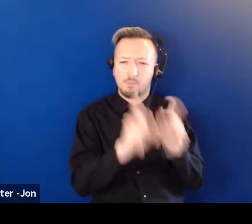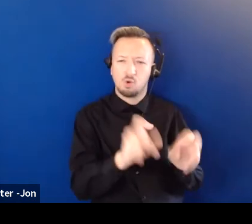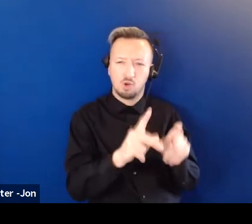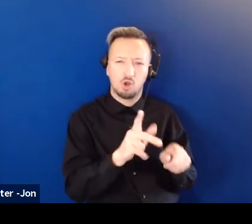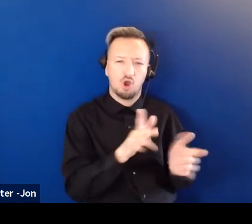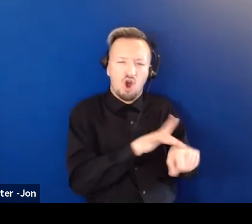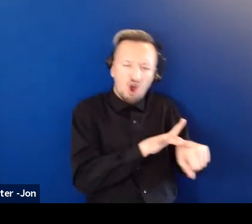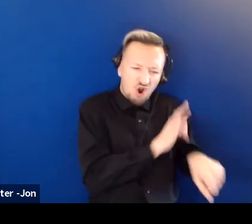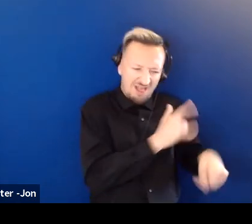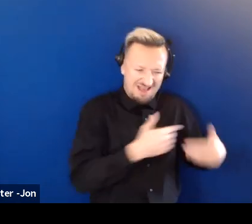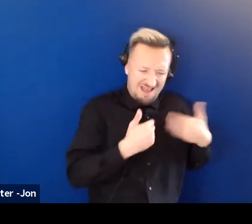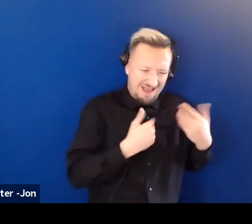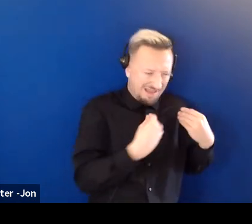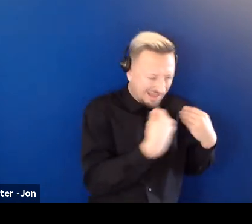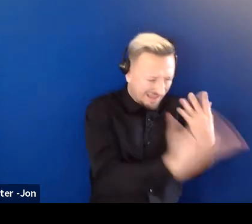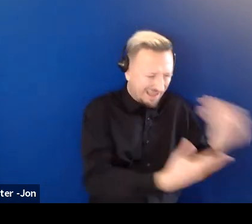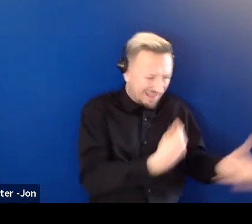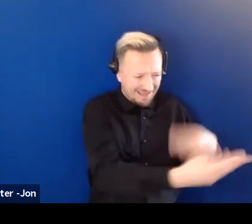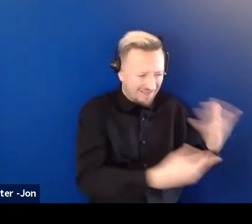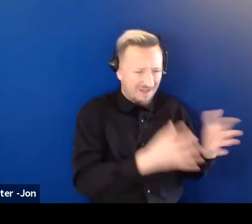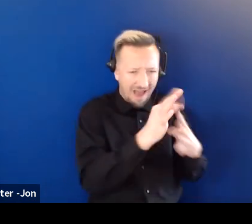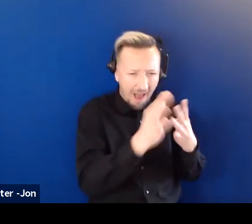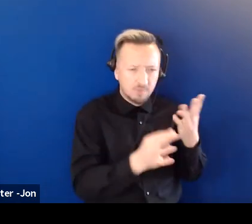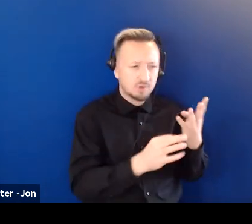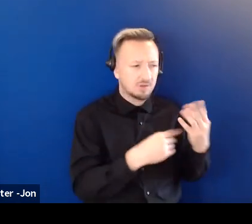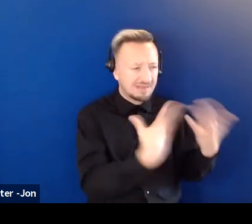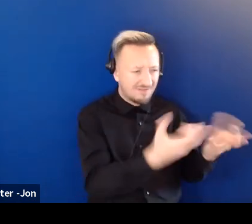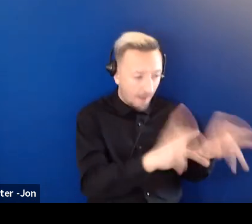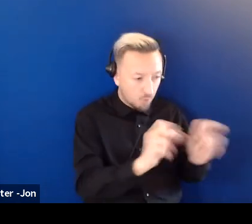new opportunities despite the barriers that they have to face.